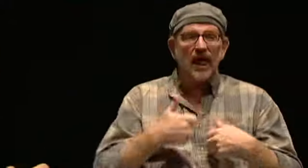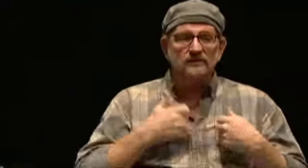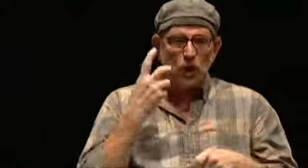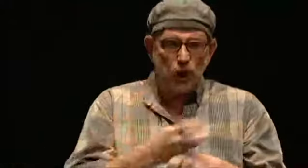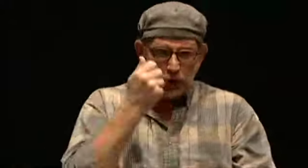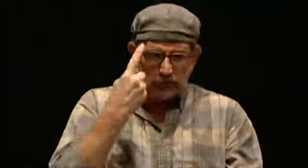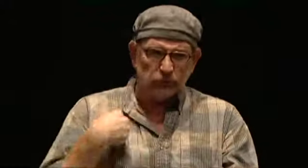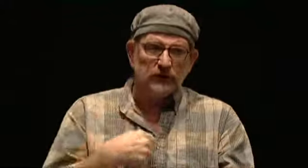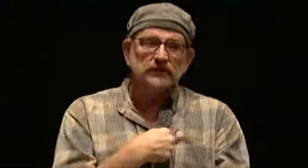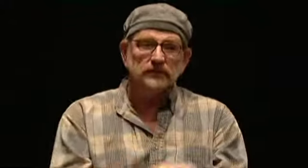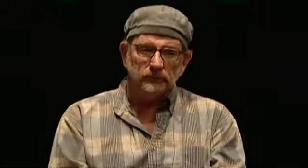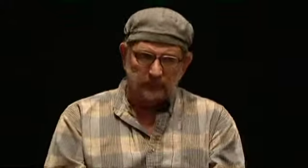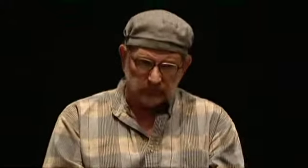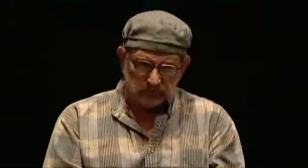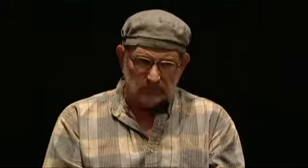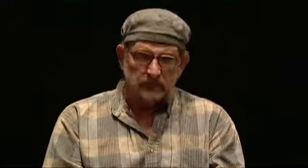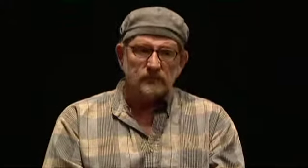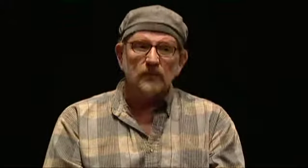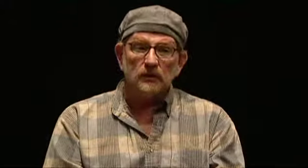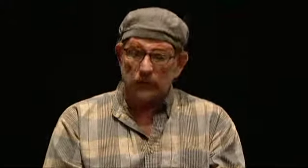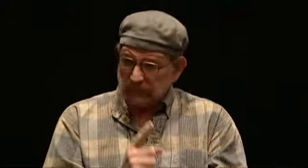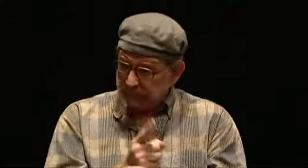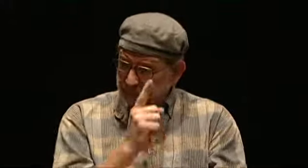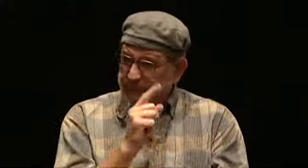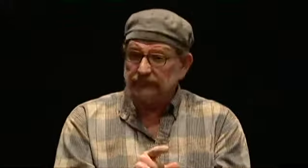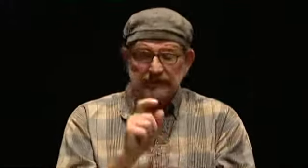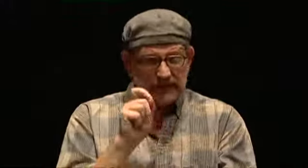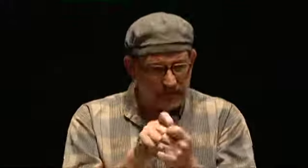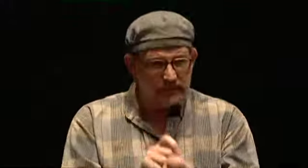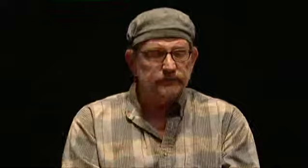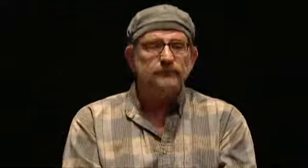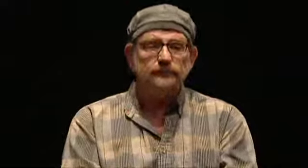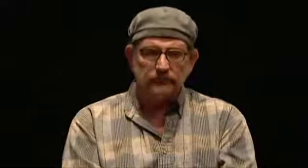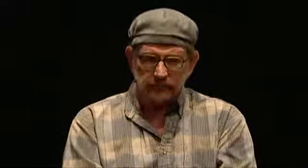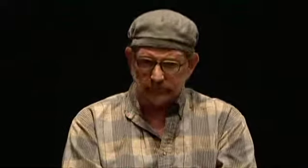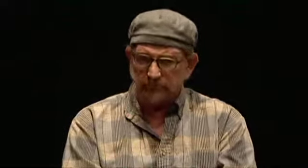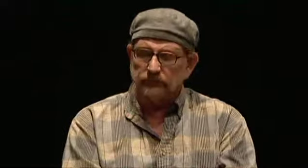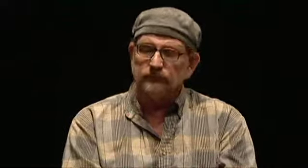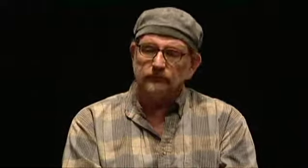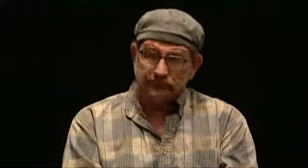Yeah, he will make life harder for us. For all Jews. Right, that's exactly right. Yeah.